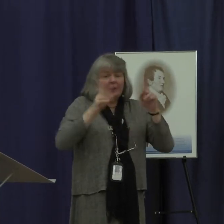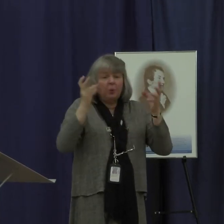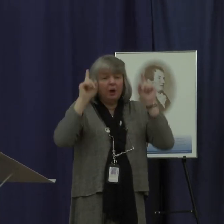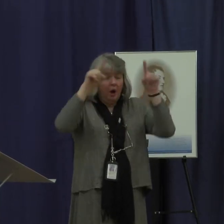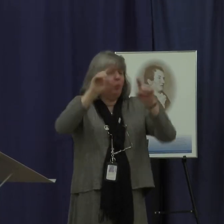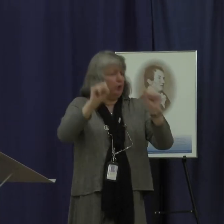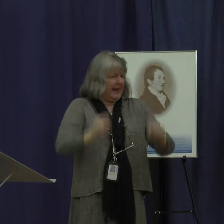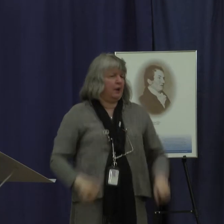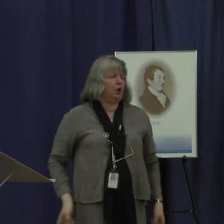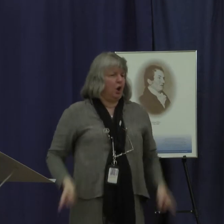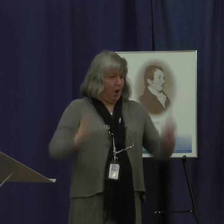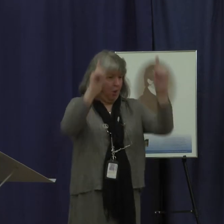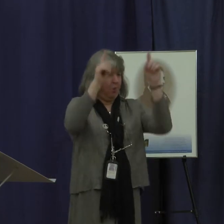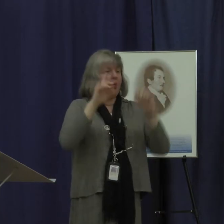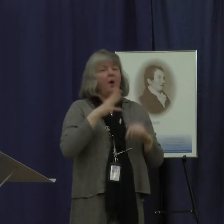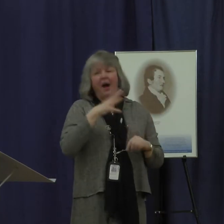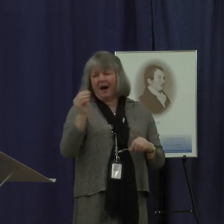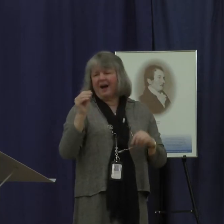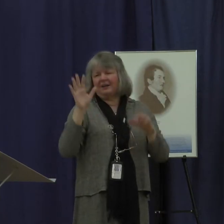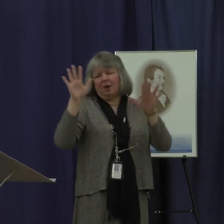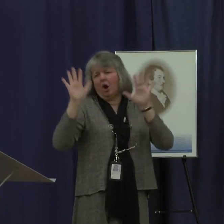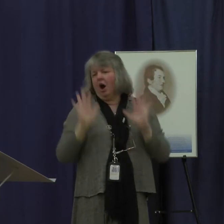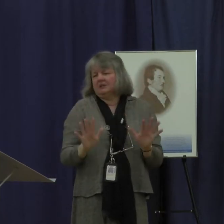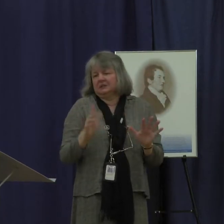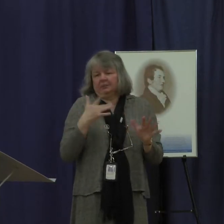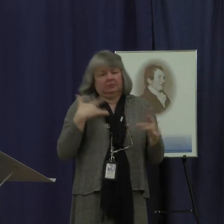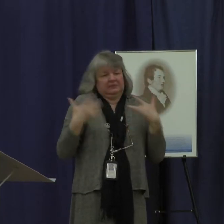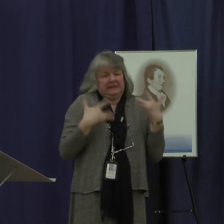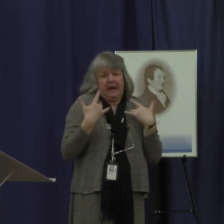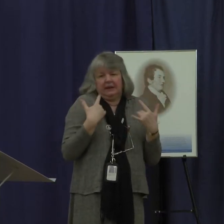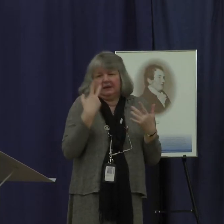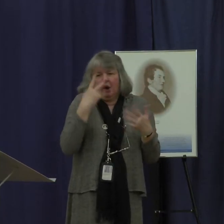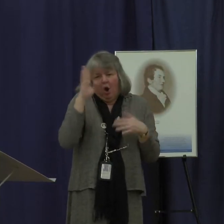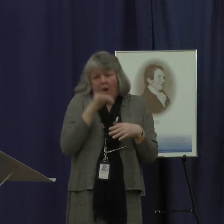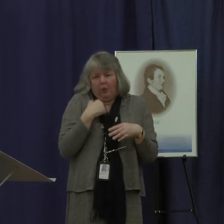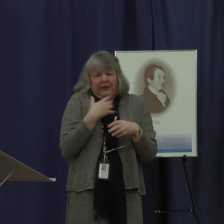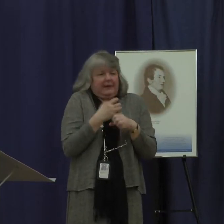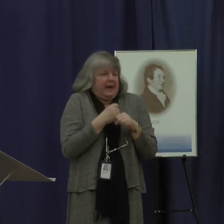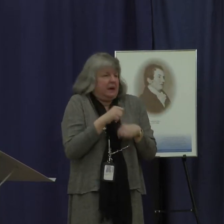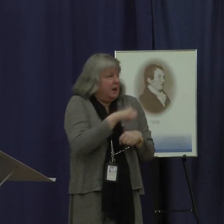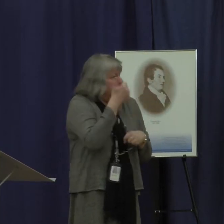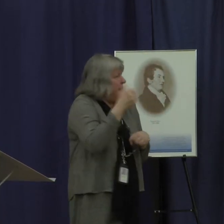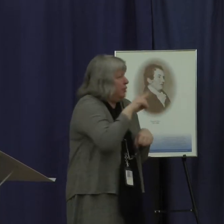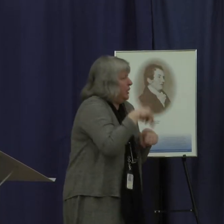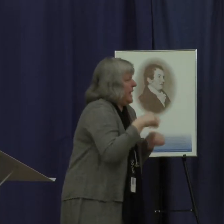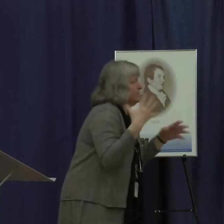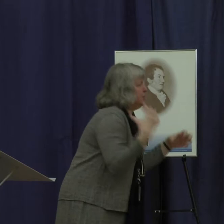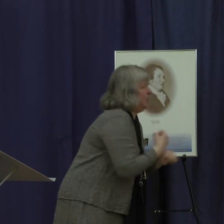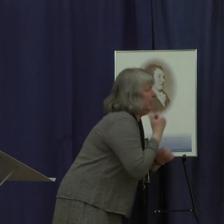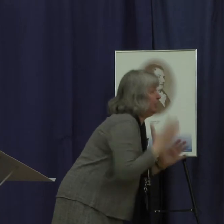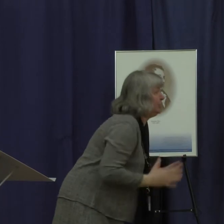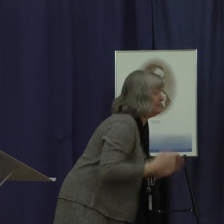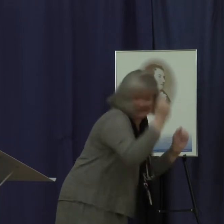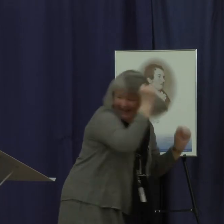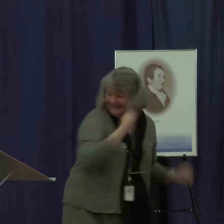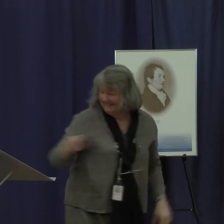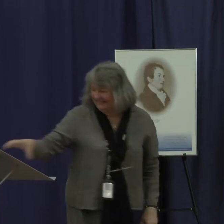North Boston. So if any would like to go, you certainly would be able to attend the competition. It's a wonderful, exciting event. And I hope we get another